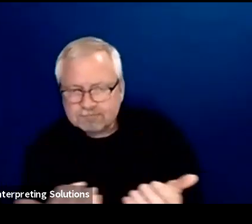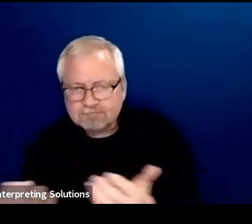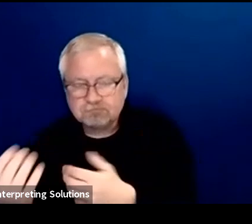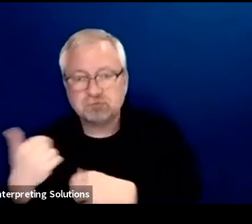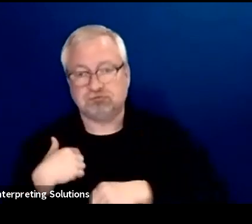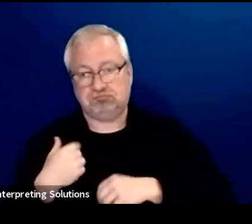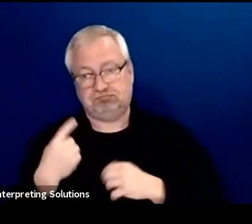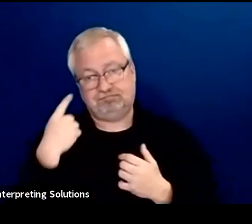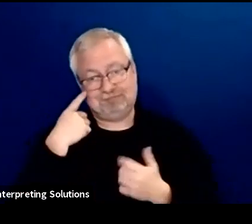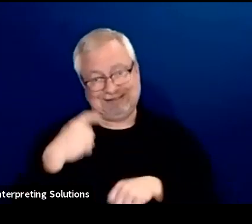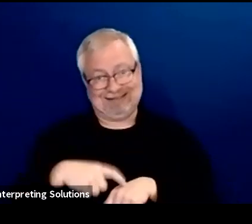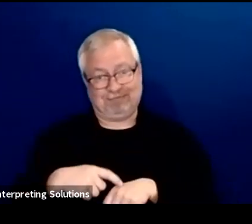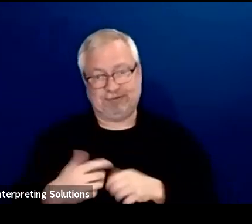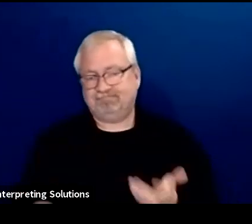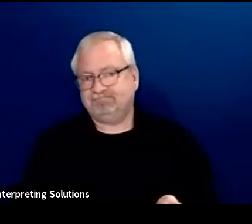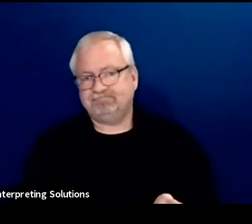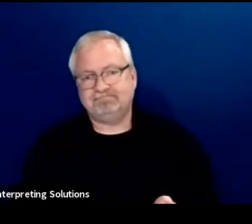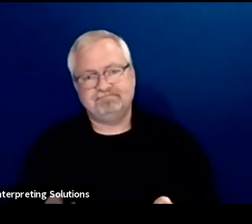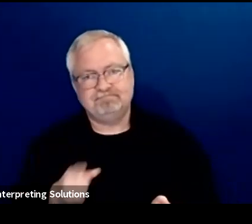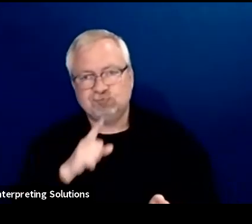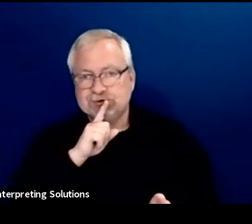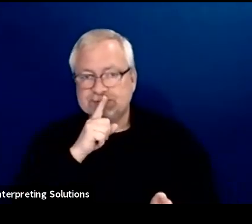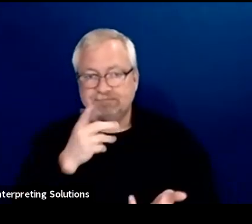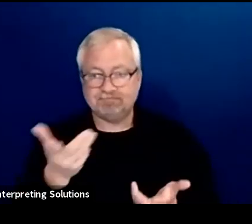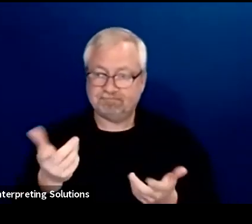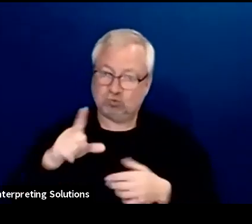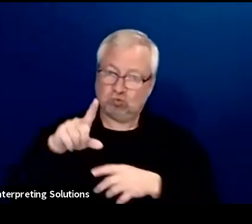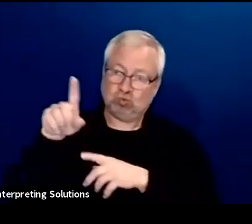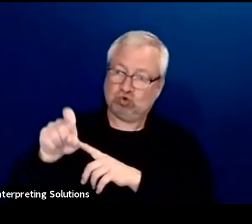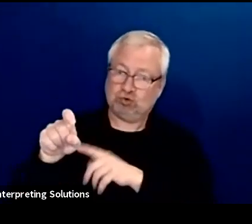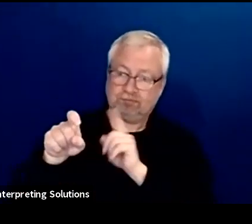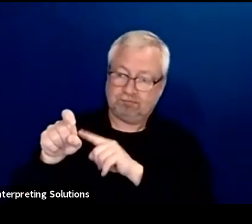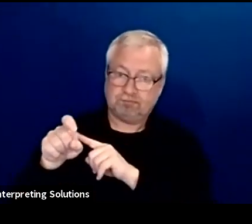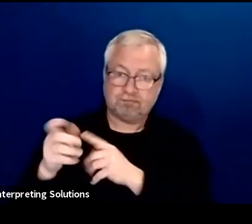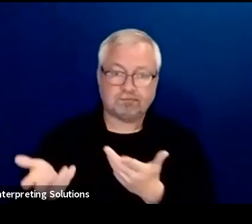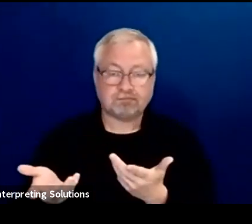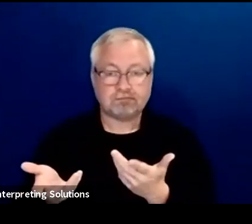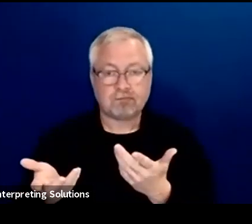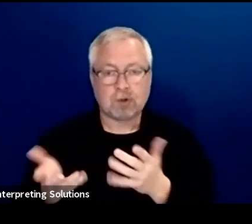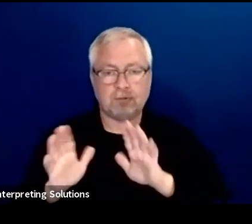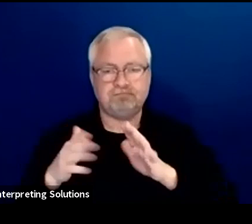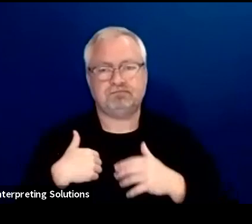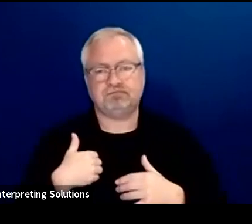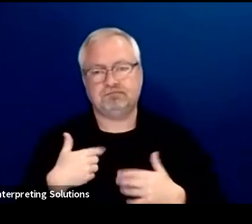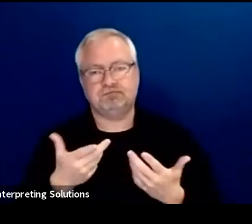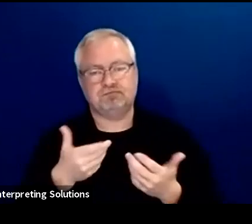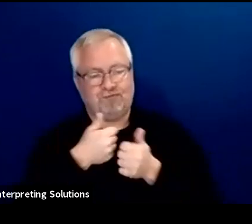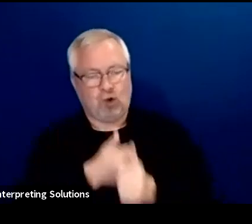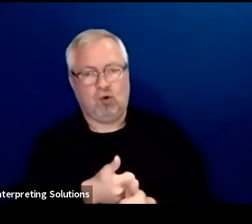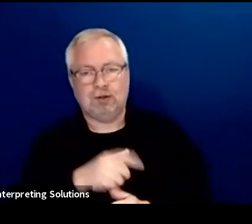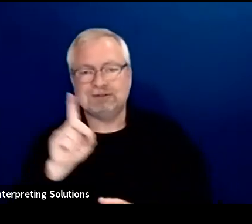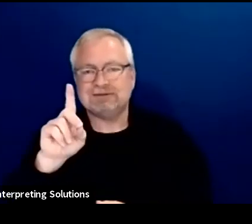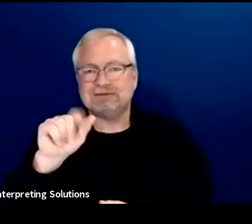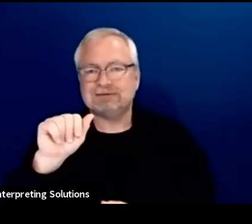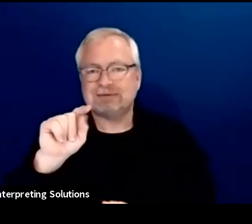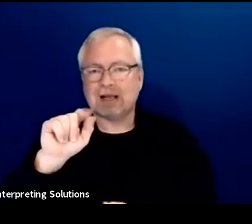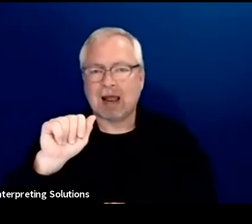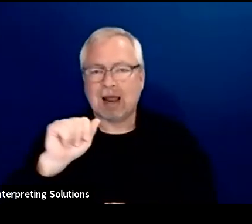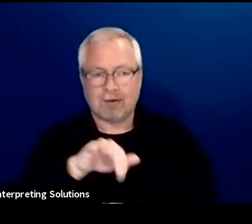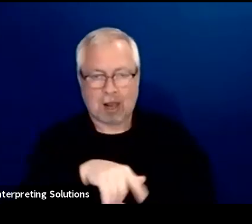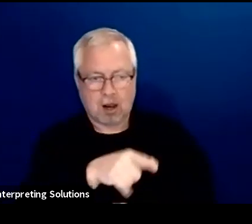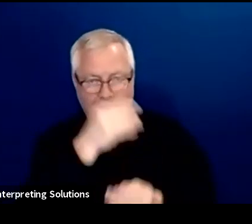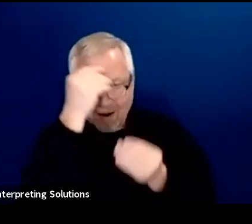real question. We've kind of taken it, letting the data kind of drive us, see if we could get some changes, see what the stay-at-home order